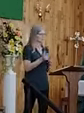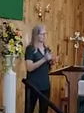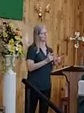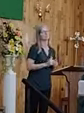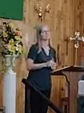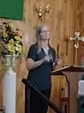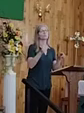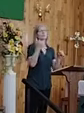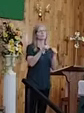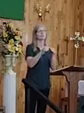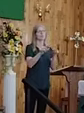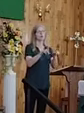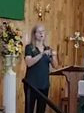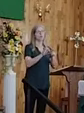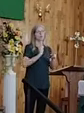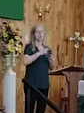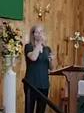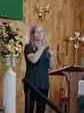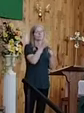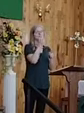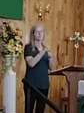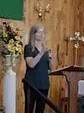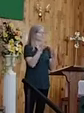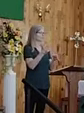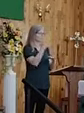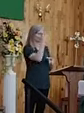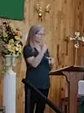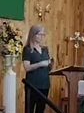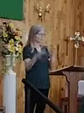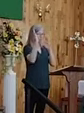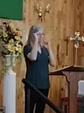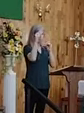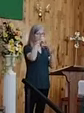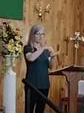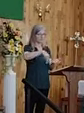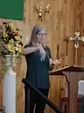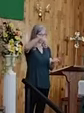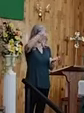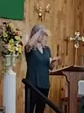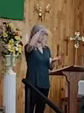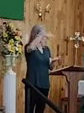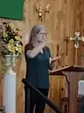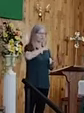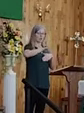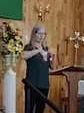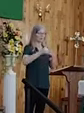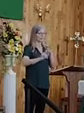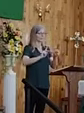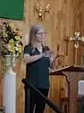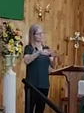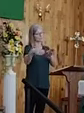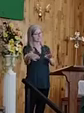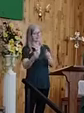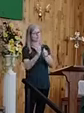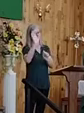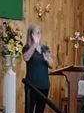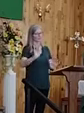Remember also our brothers and sisters who are falling asleep in the hope of the resurrection, and all who have died in your